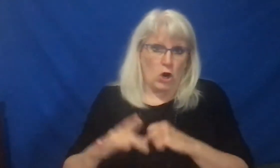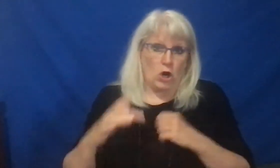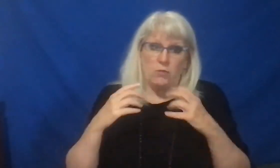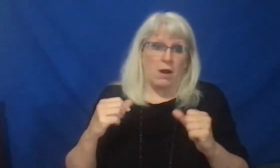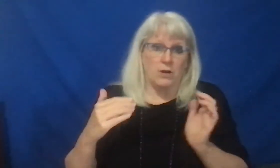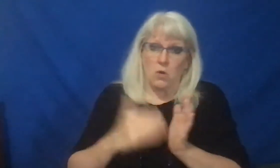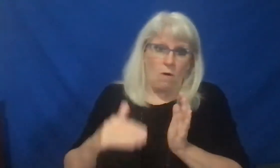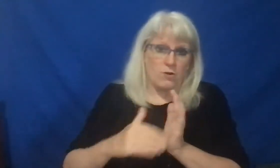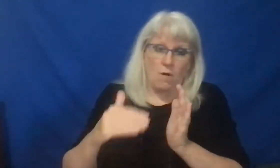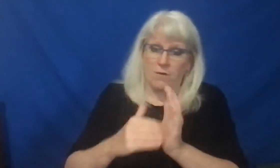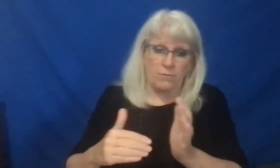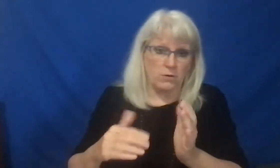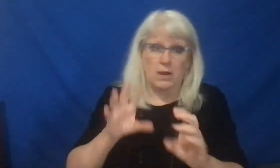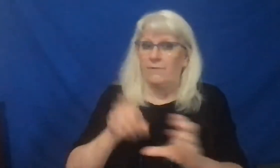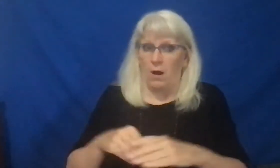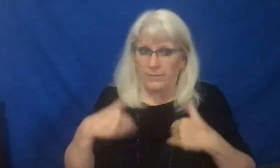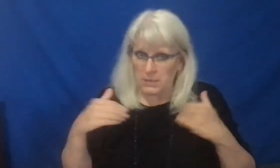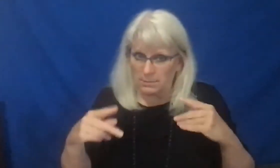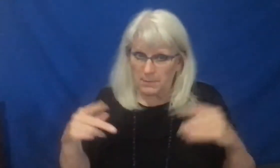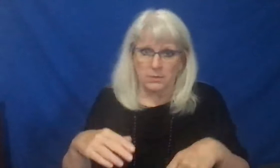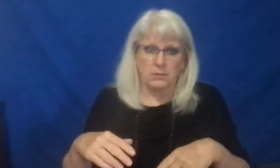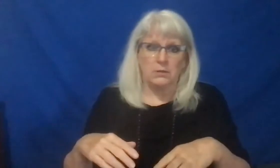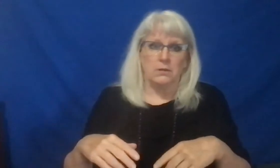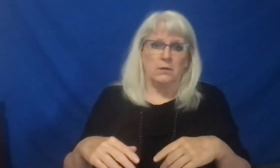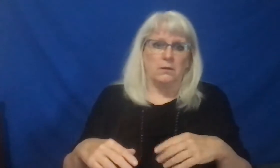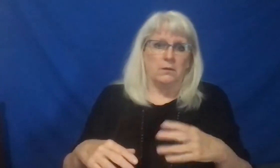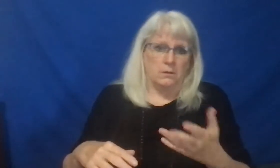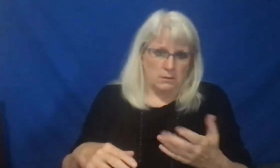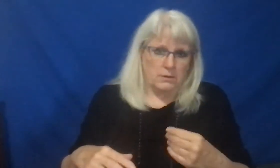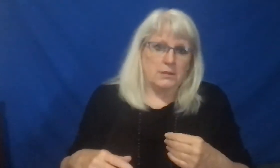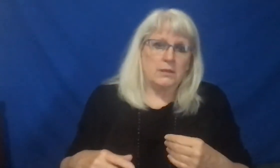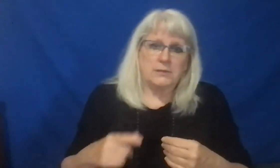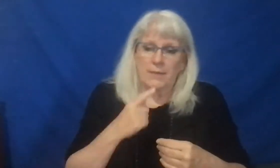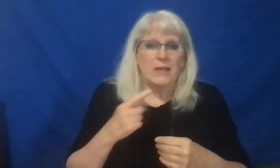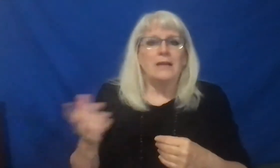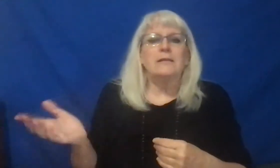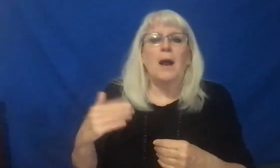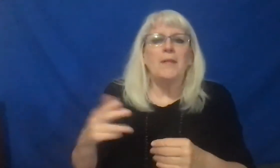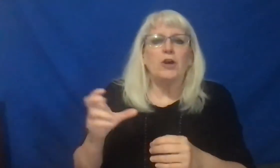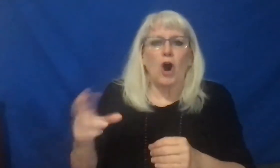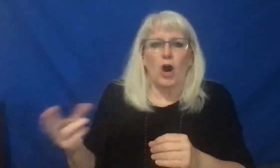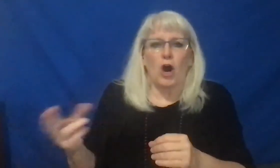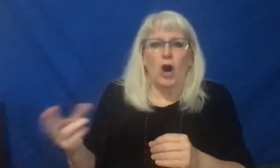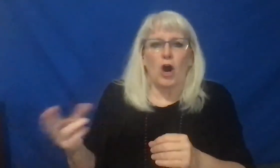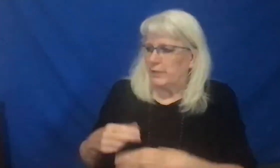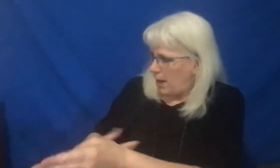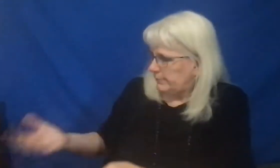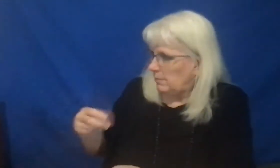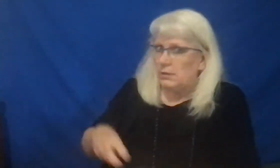and Alcoholics Anonymous, it was get in the car, Katie. Okay. It was come to this business meeting. Okay. Raise your hand and be an